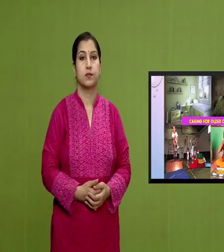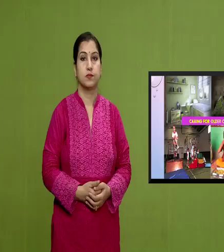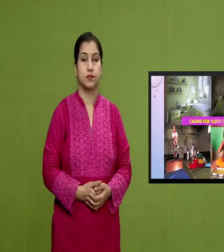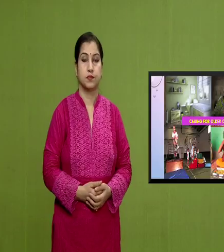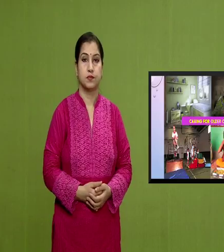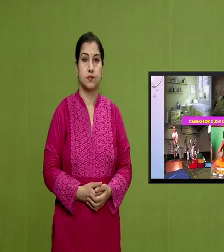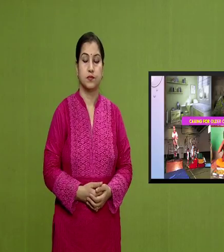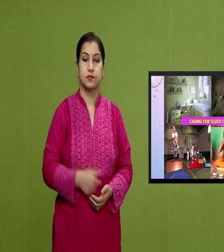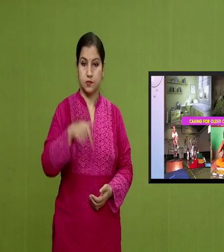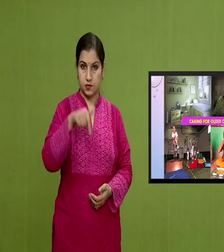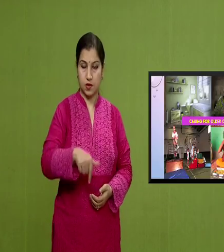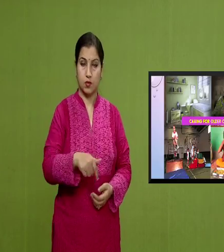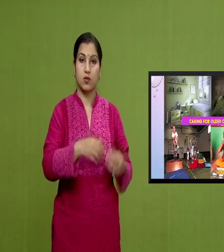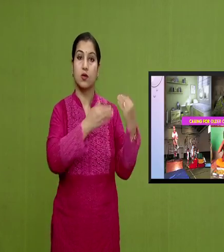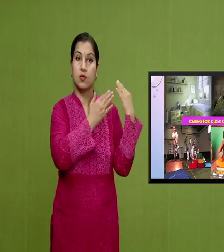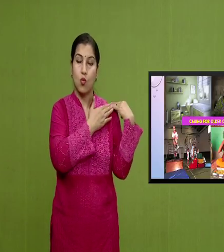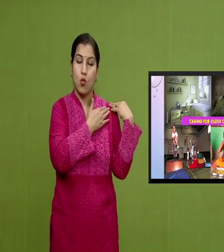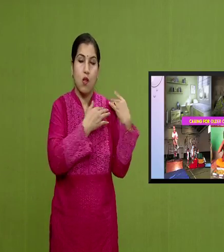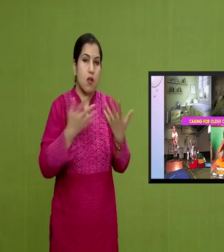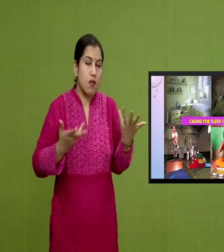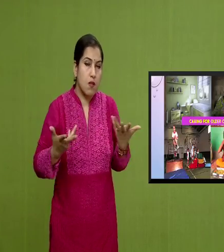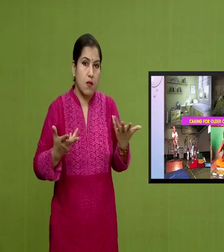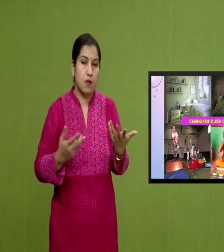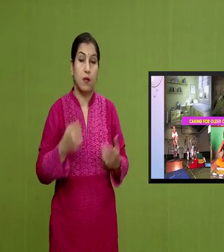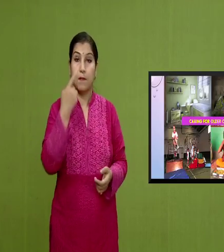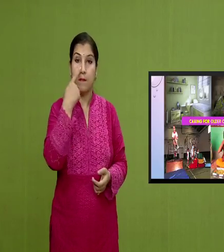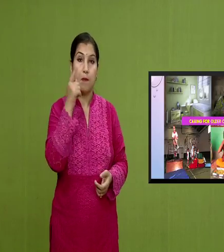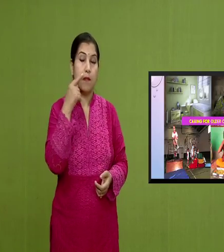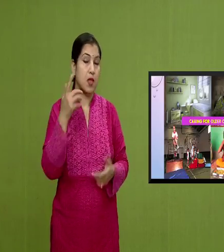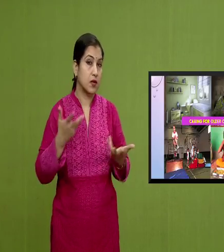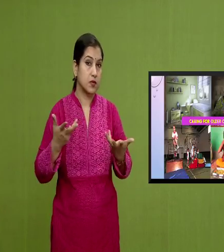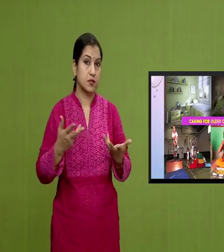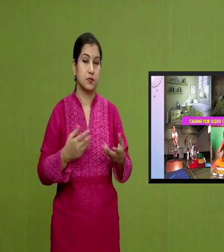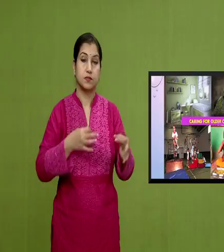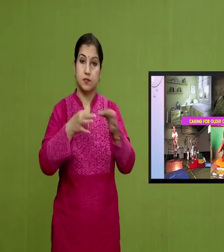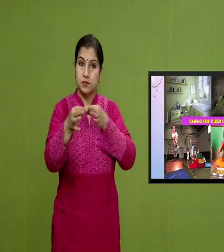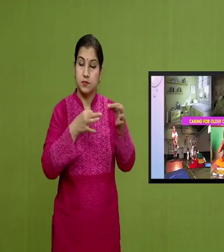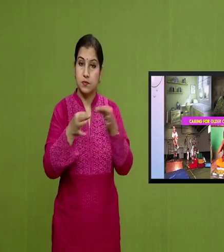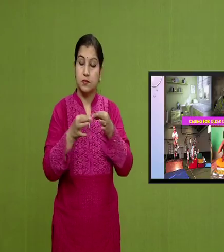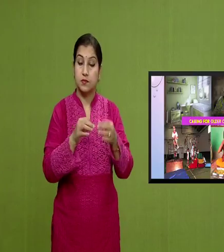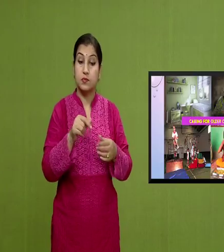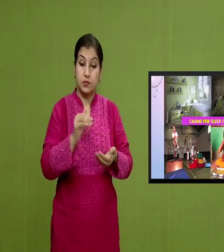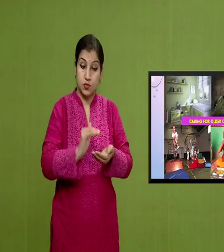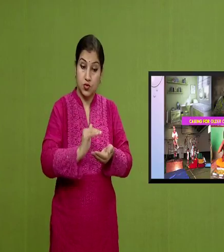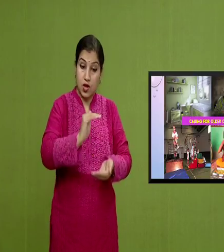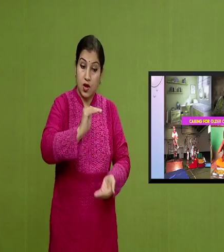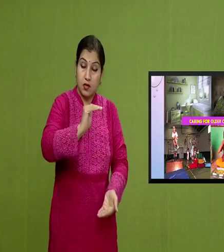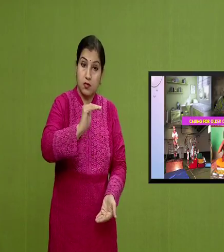The roles and responsibilities of parents change when the child starts going to